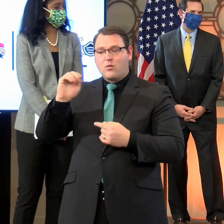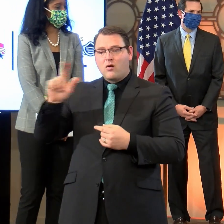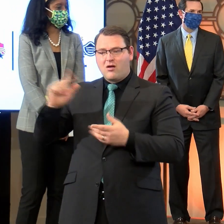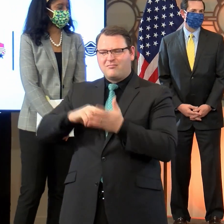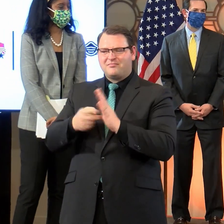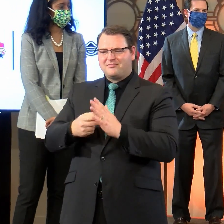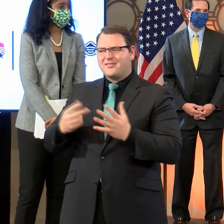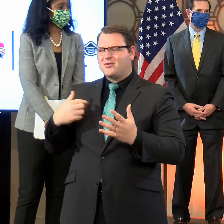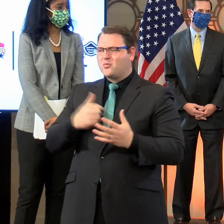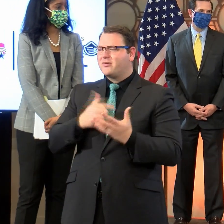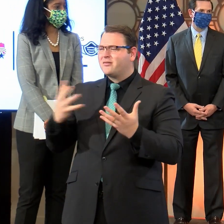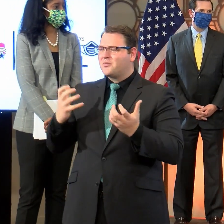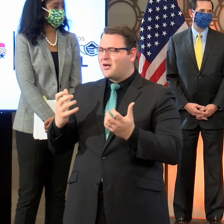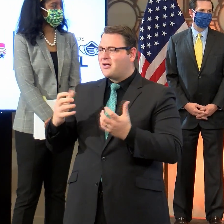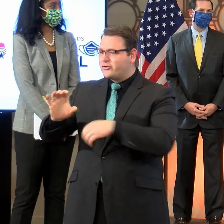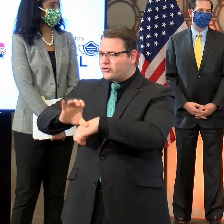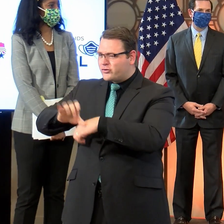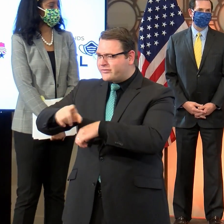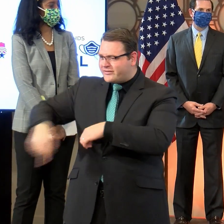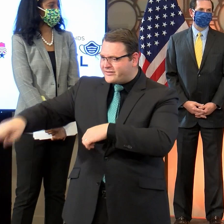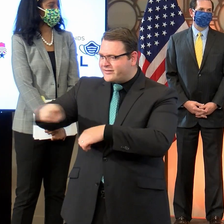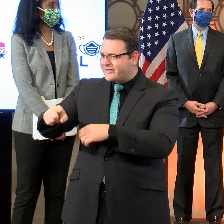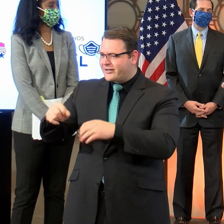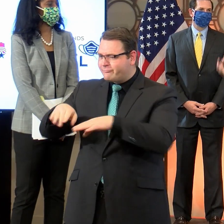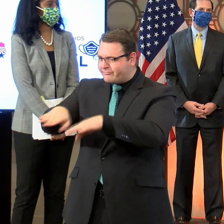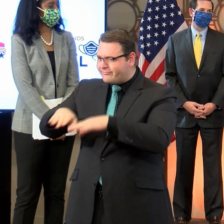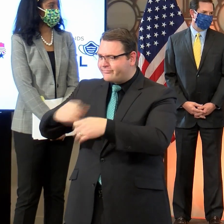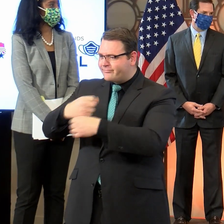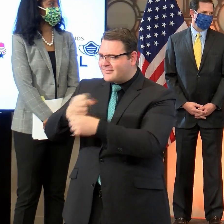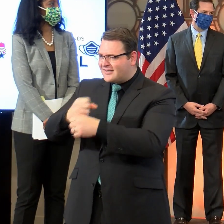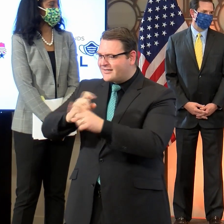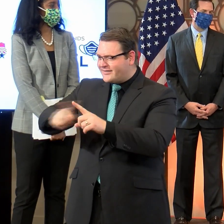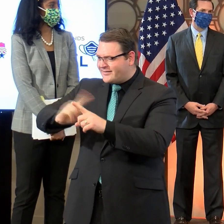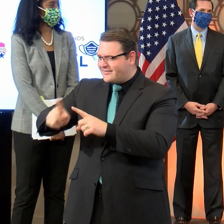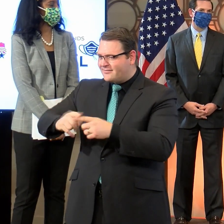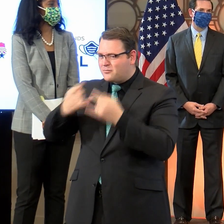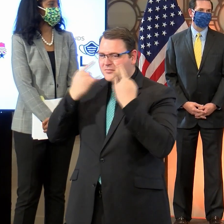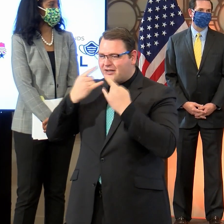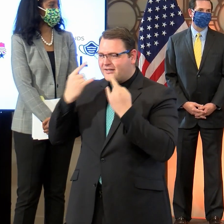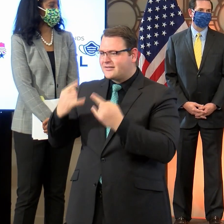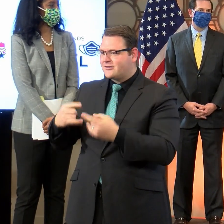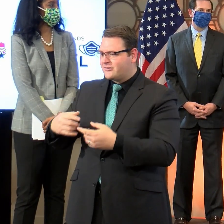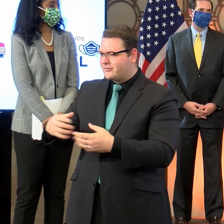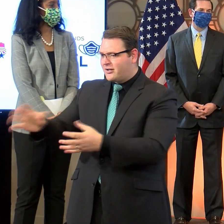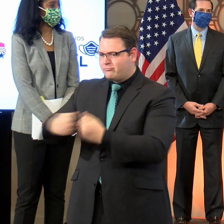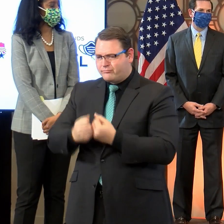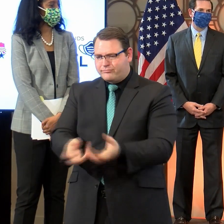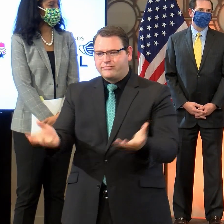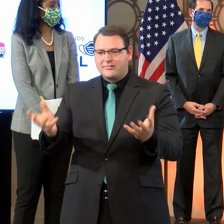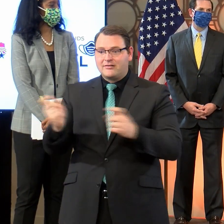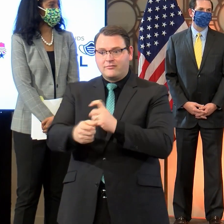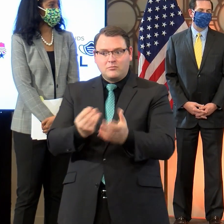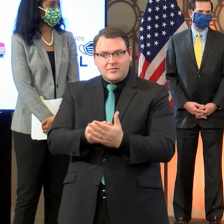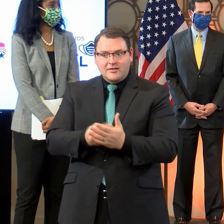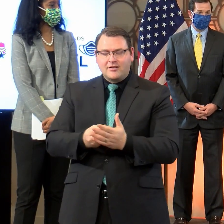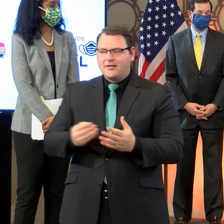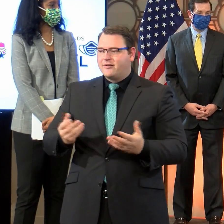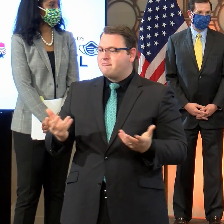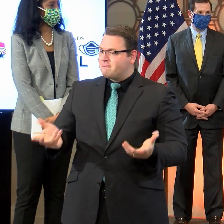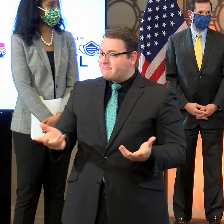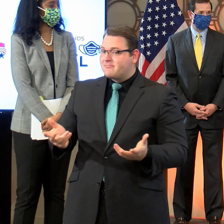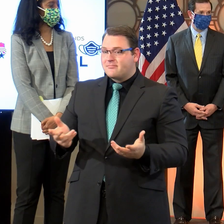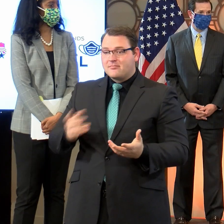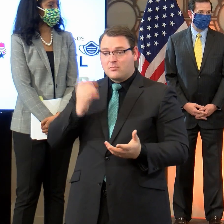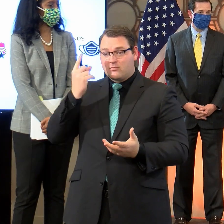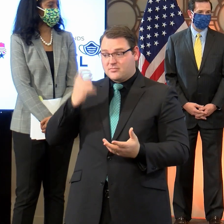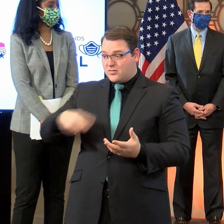these churches to be able to develop masks, to create them, to distribute them, give money towards doing that. So all of these groups that have